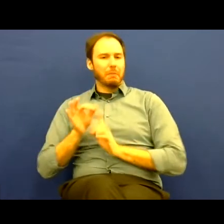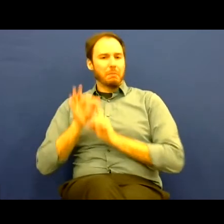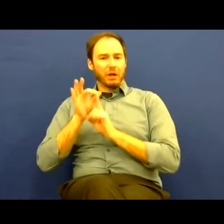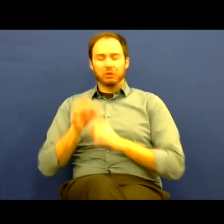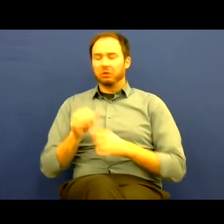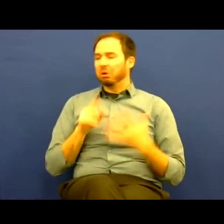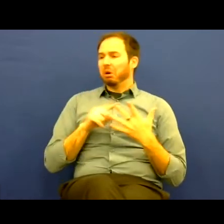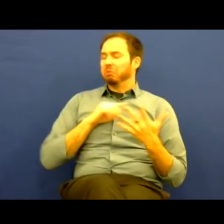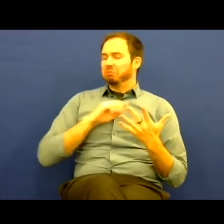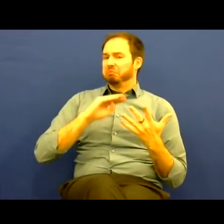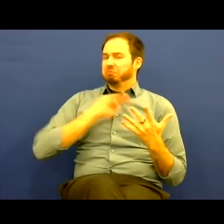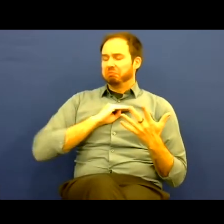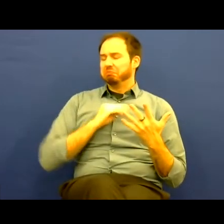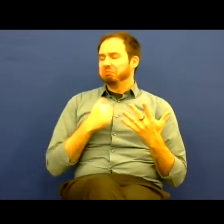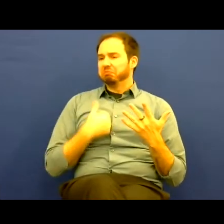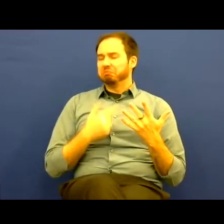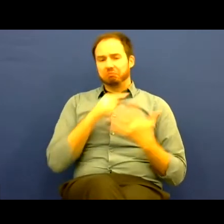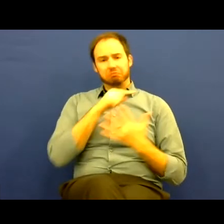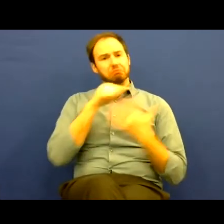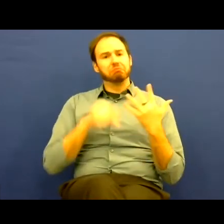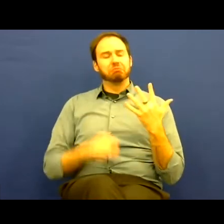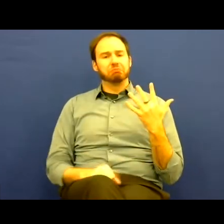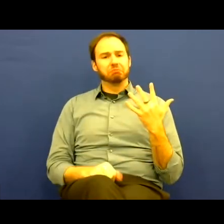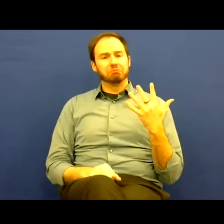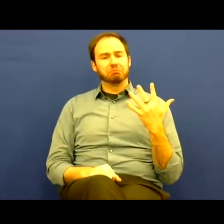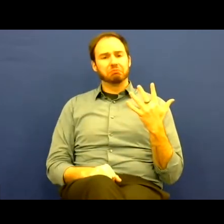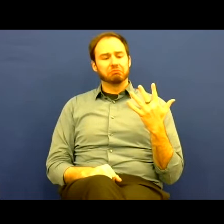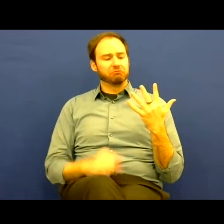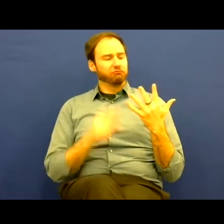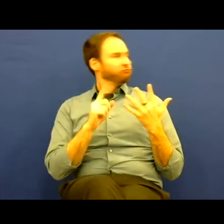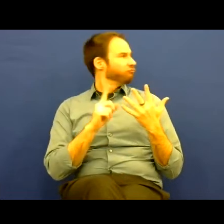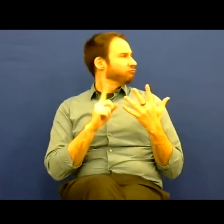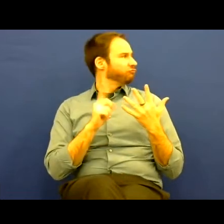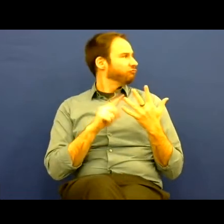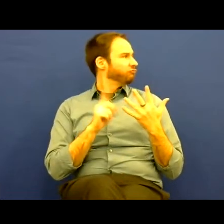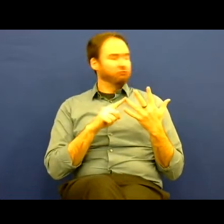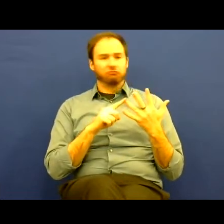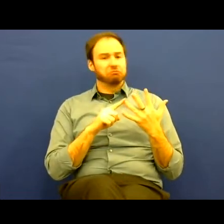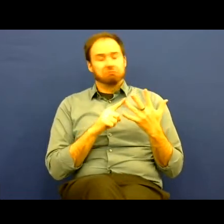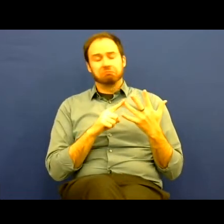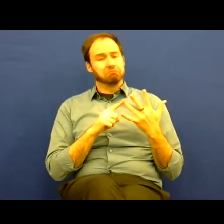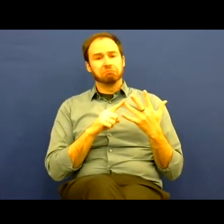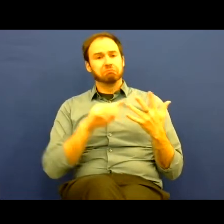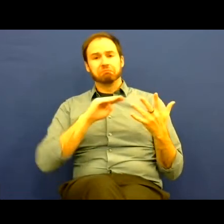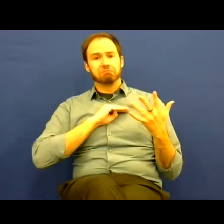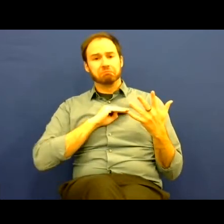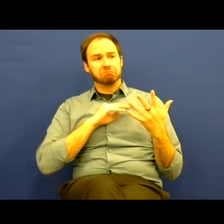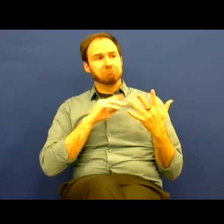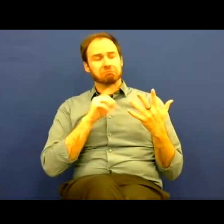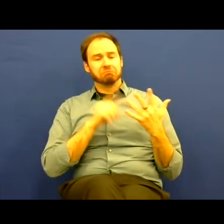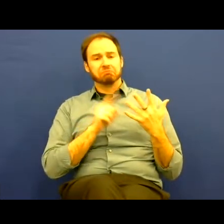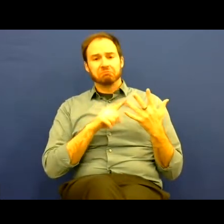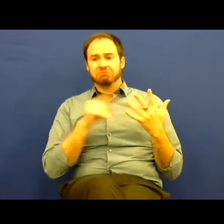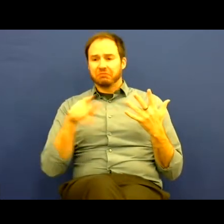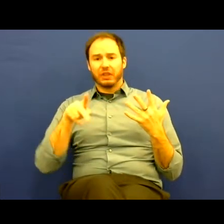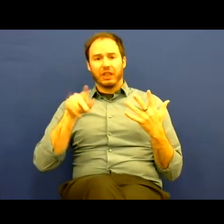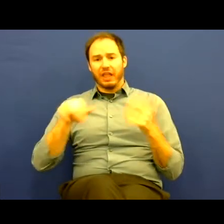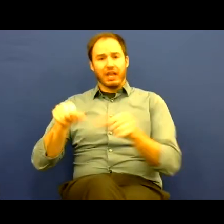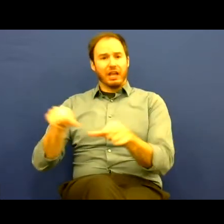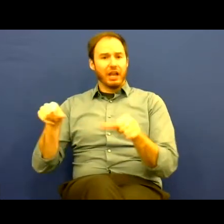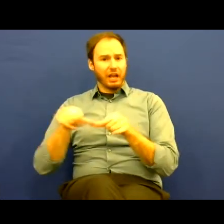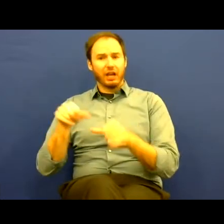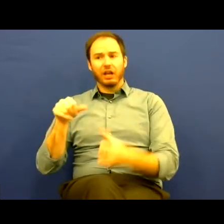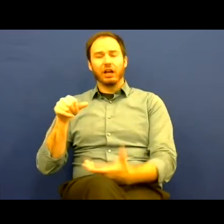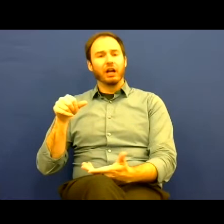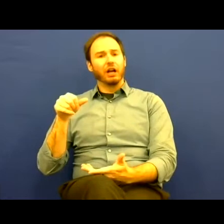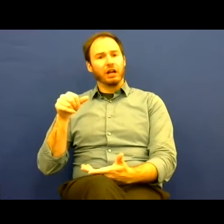I'm good. I've got my questions. Anyone else? I'm all set. no, I think that this, that plaza is a very